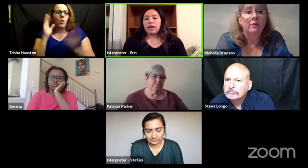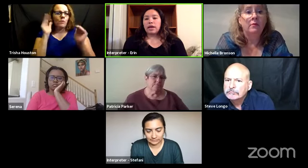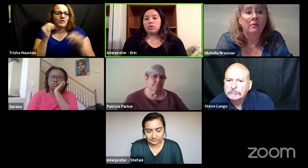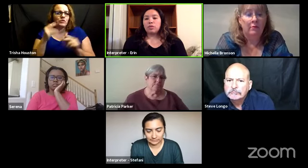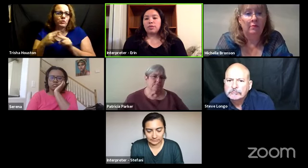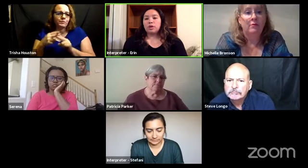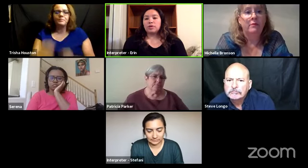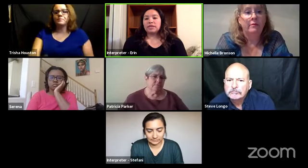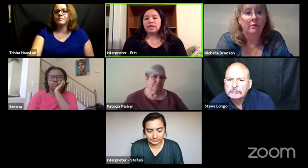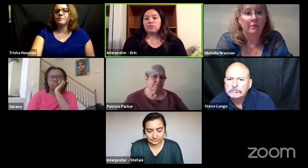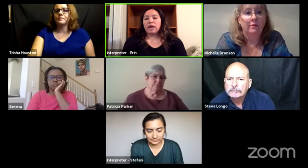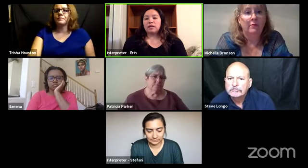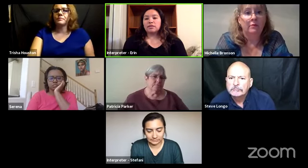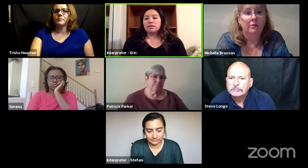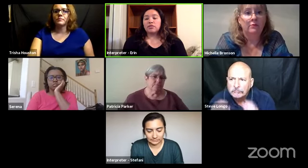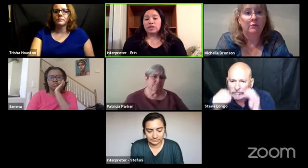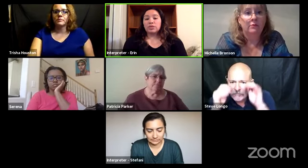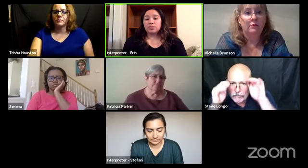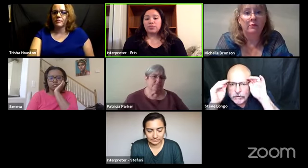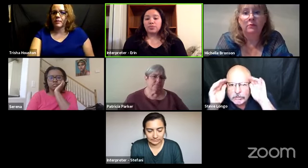And we will be posting these bylaws hopefully soon.